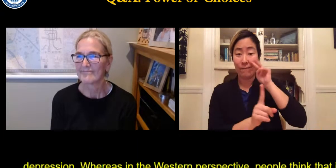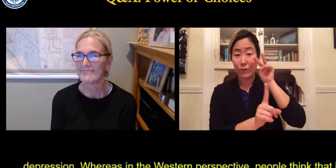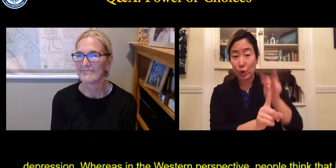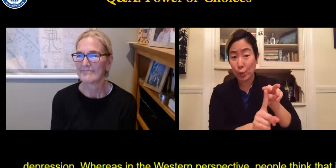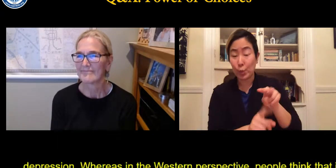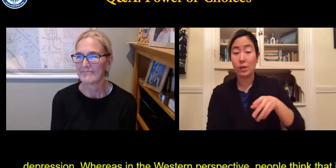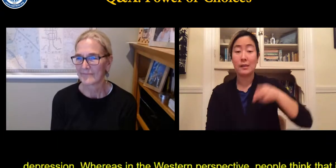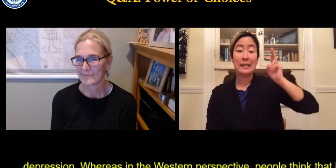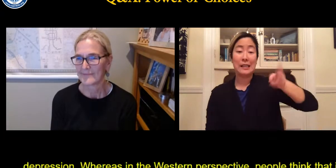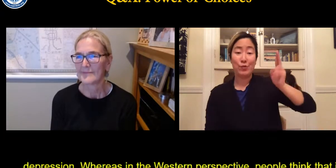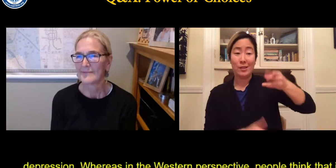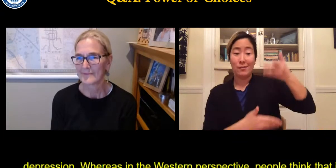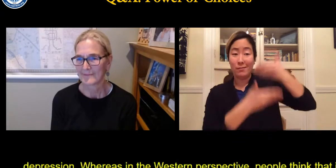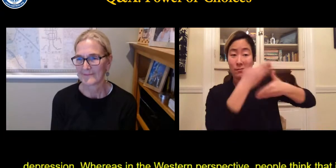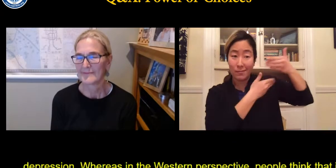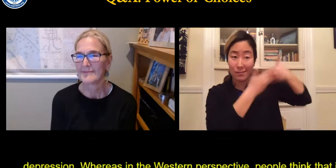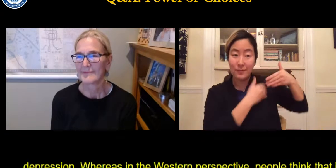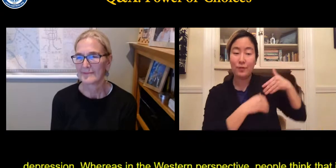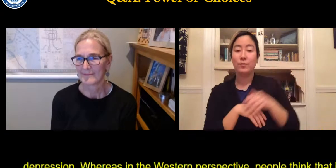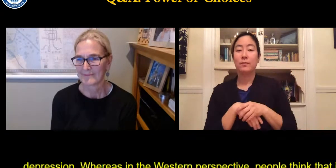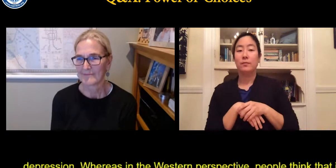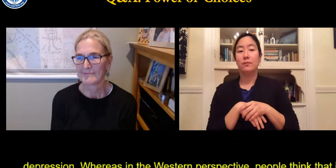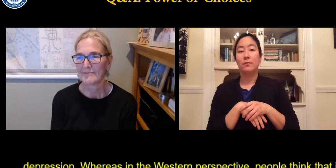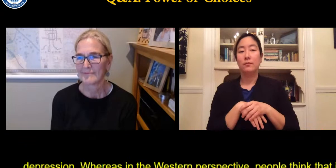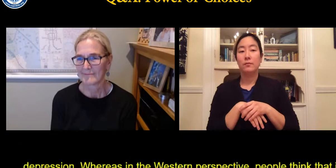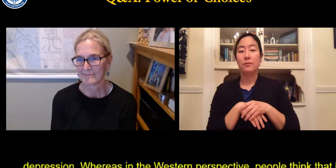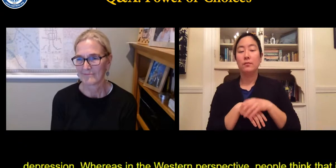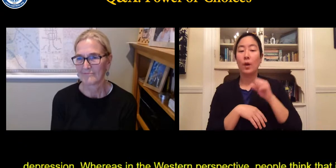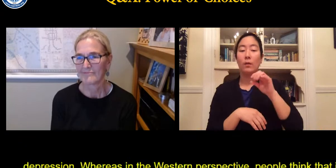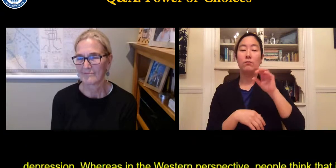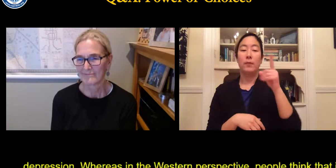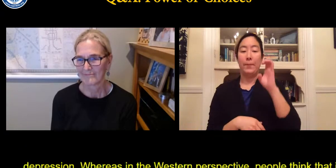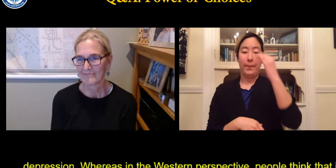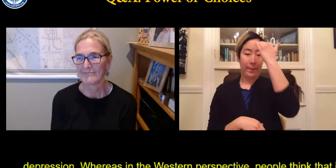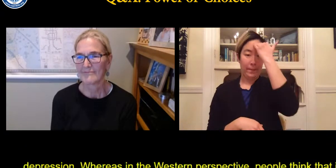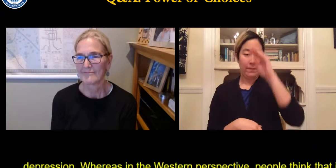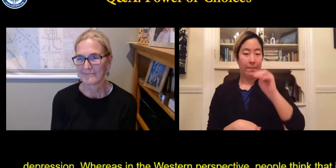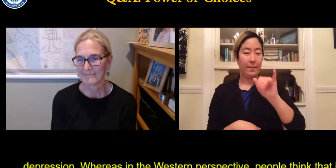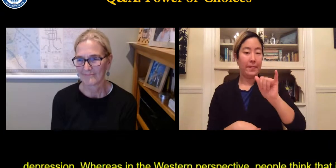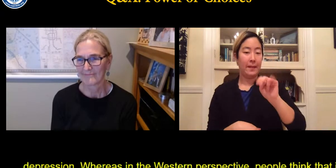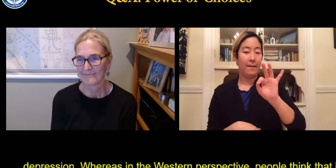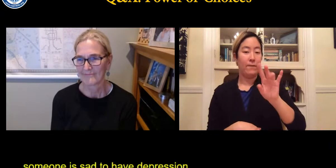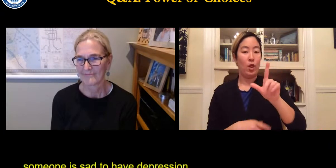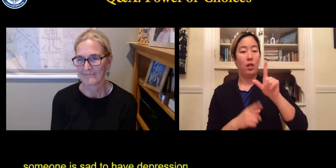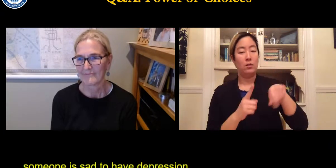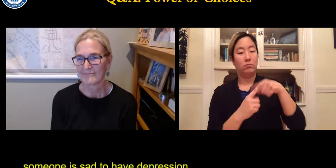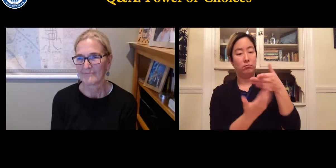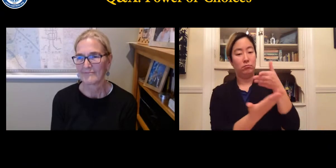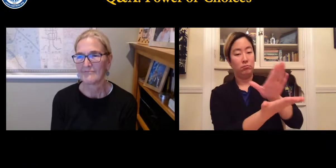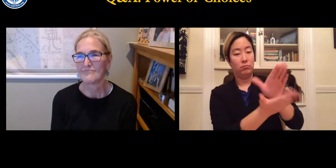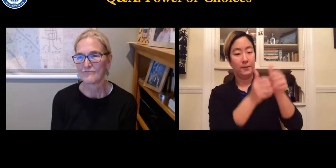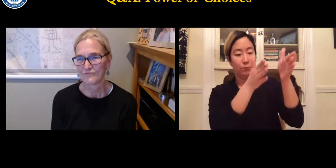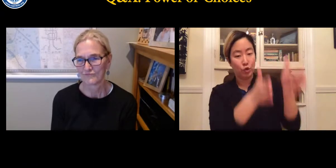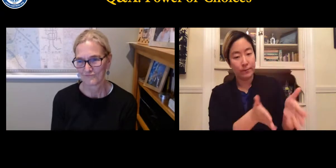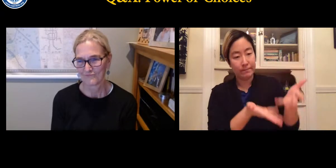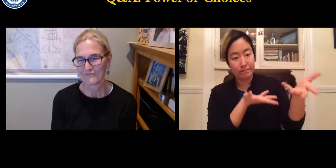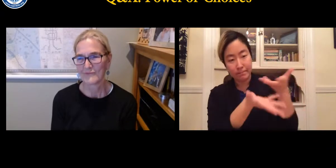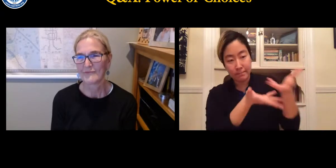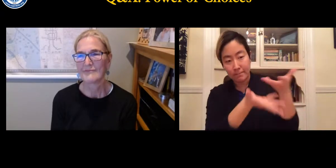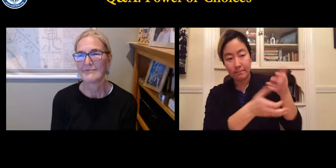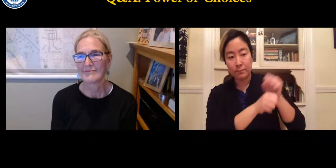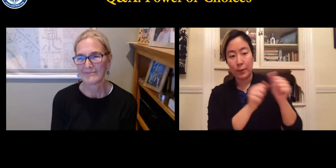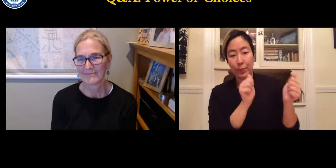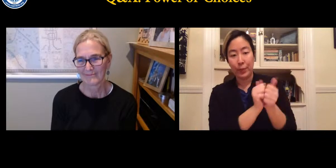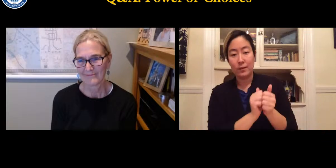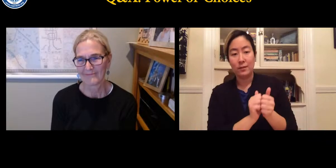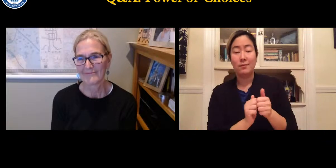the BIPOC community. A lot of the BIPOC community is traumatized from the medical model, from being treated that